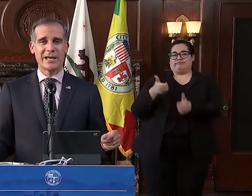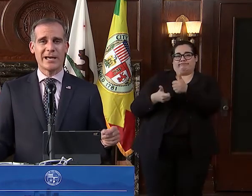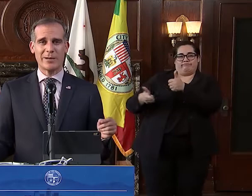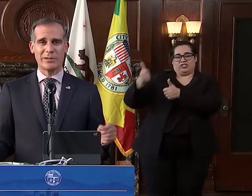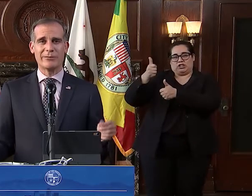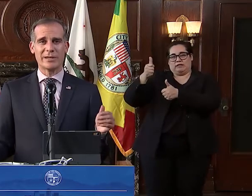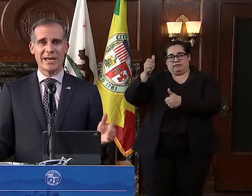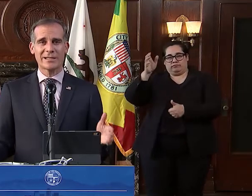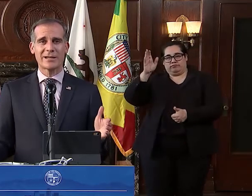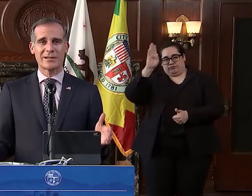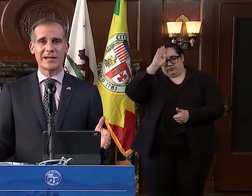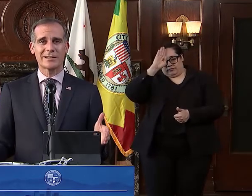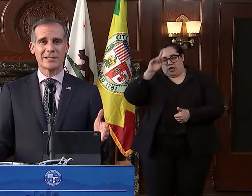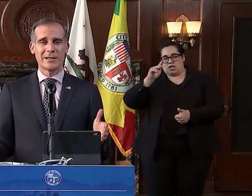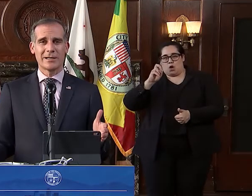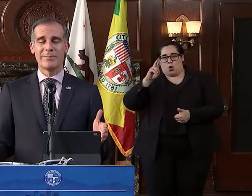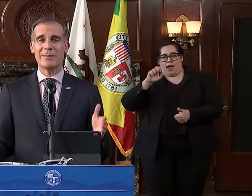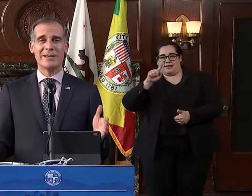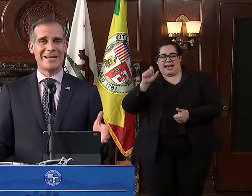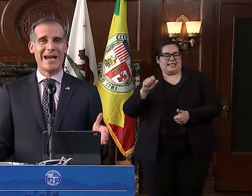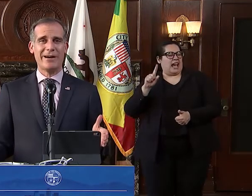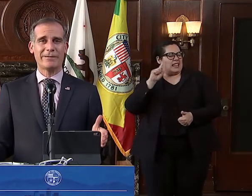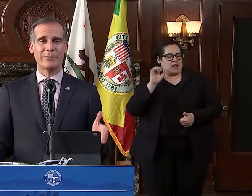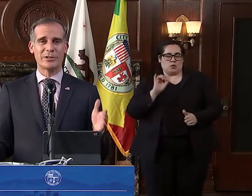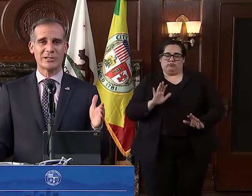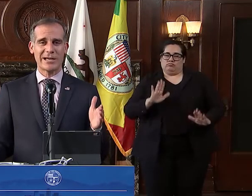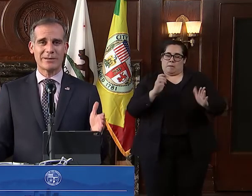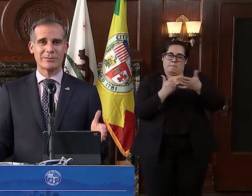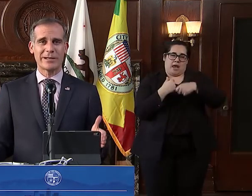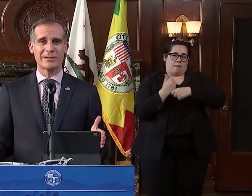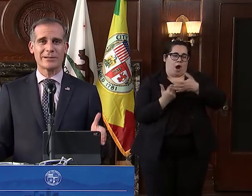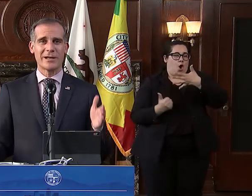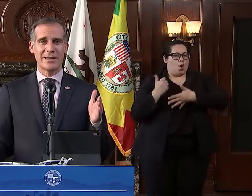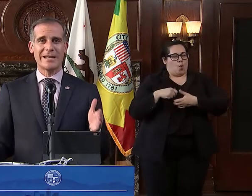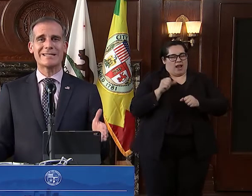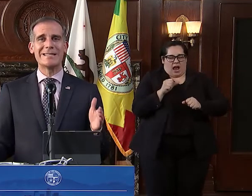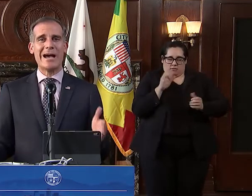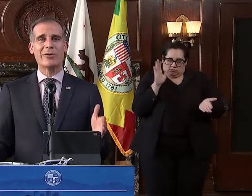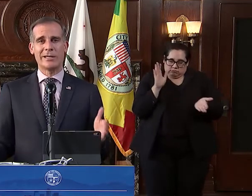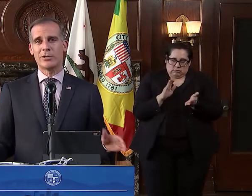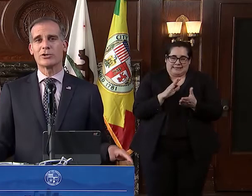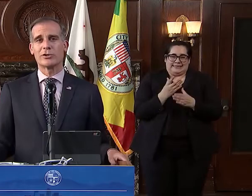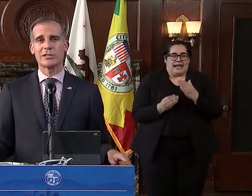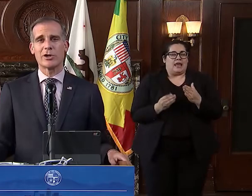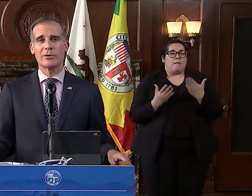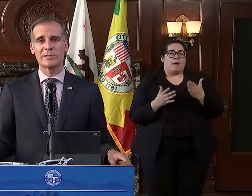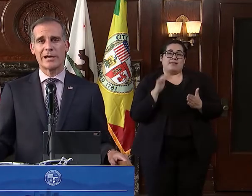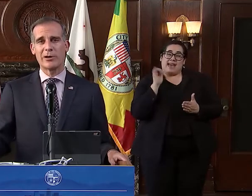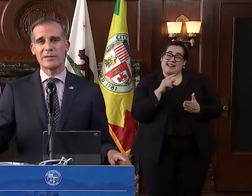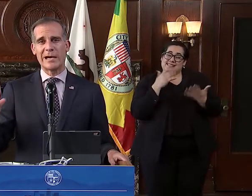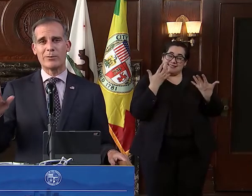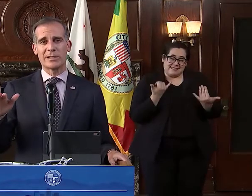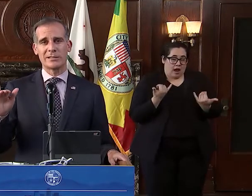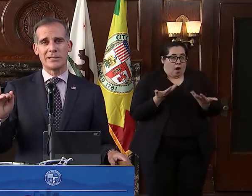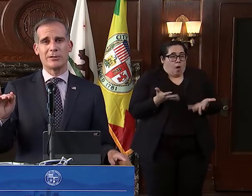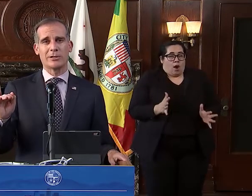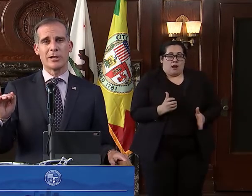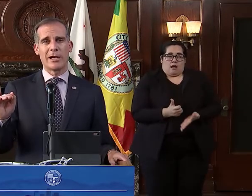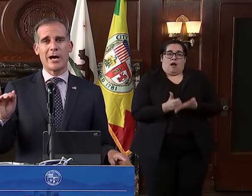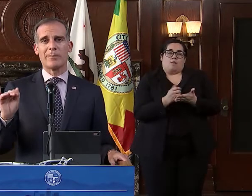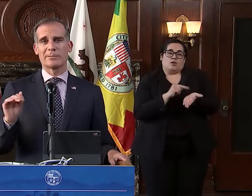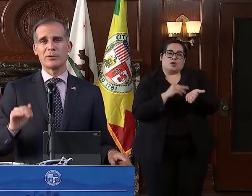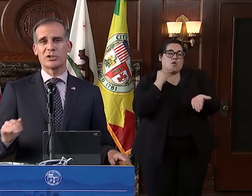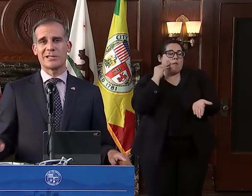priority, and I believe we can cut our deaths maybe in half if we just have this regular, that is now in those nursing homes, and I hope that that will continue